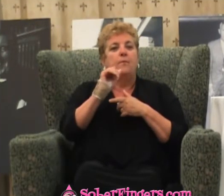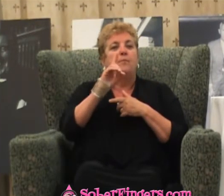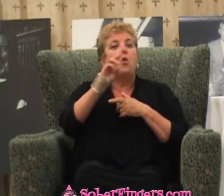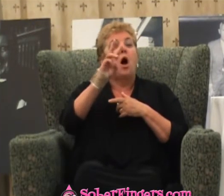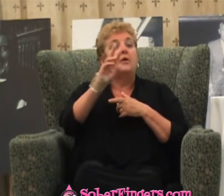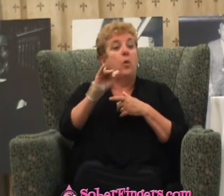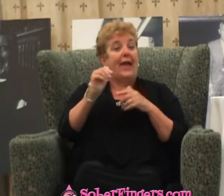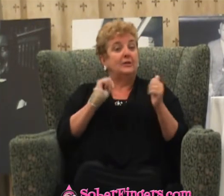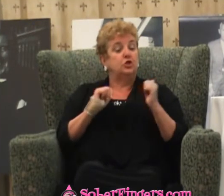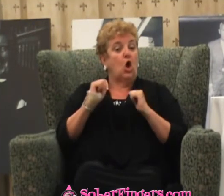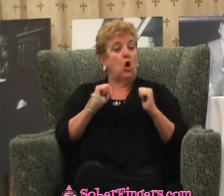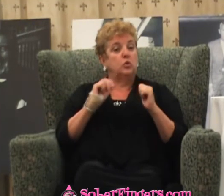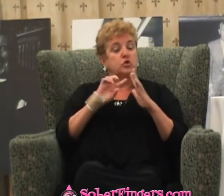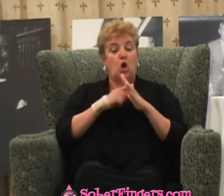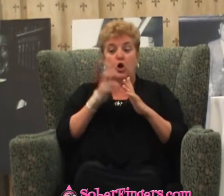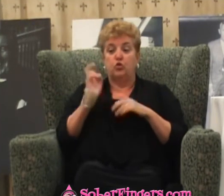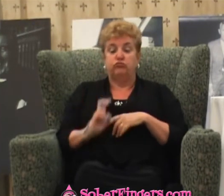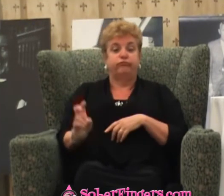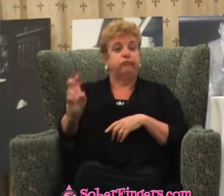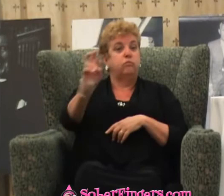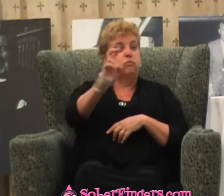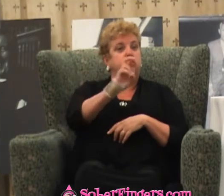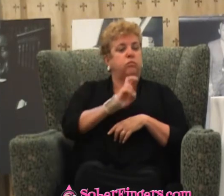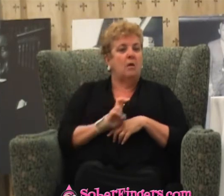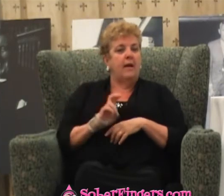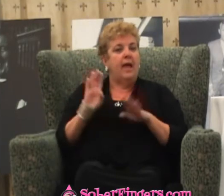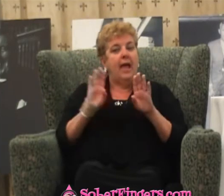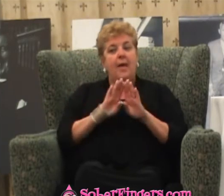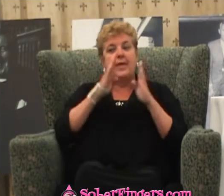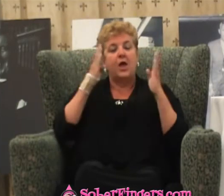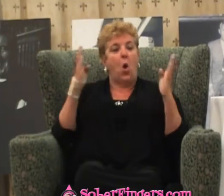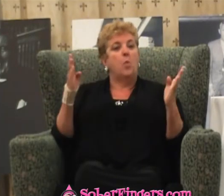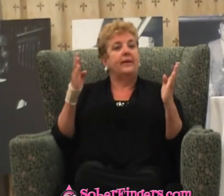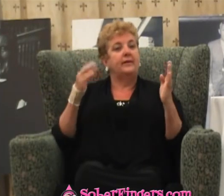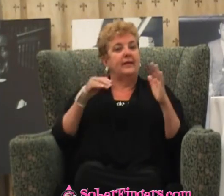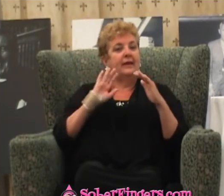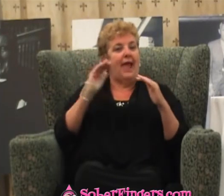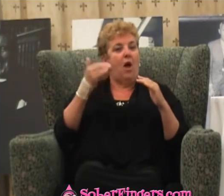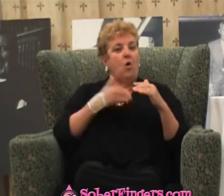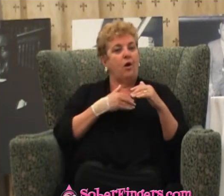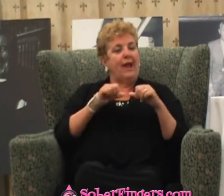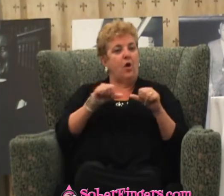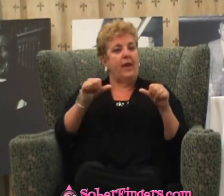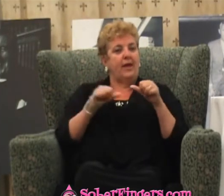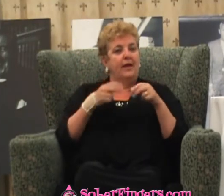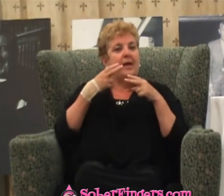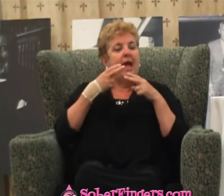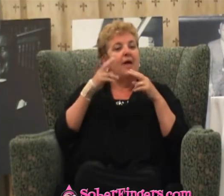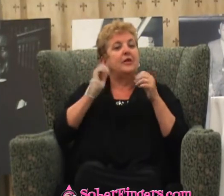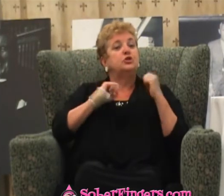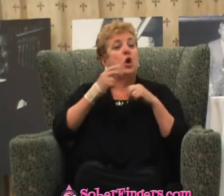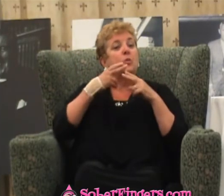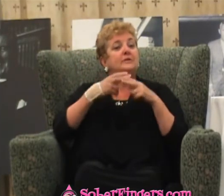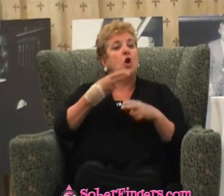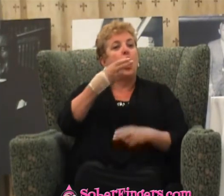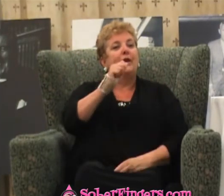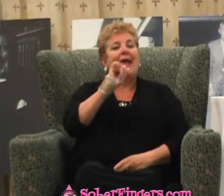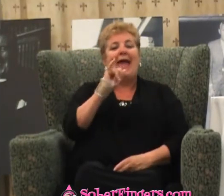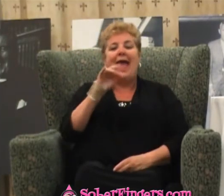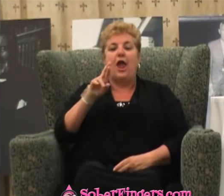not touring, but playing in other cities. And they opened in Hollywood at the Aquarius Theater called Hair. And it was a musical